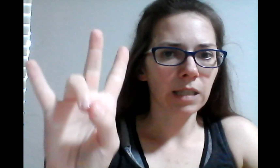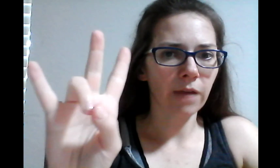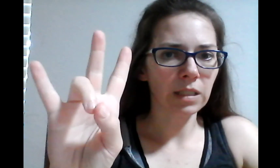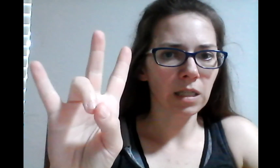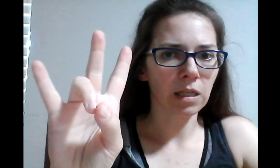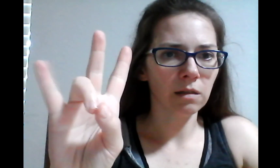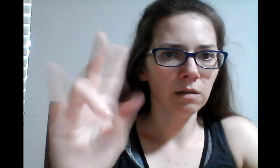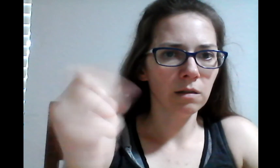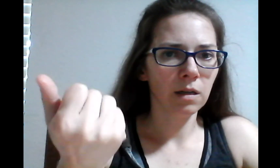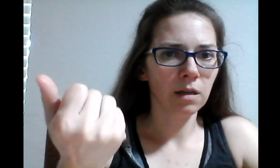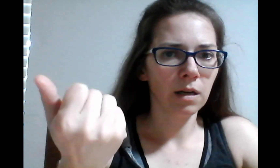17,